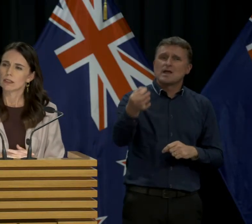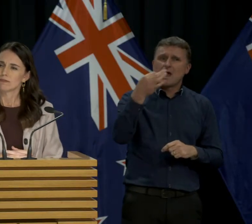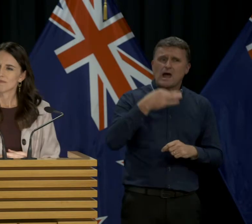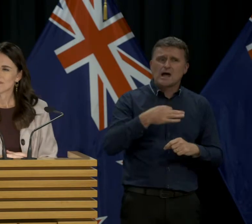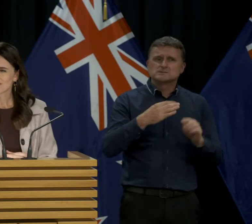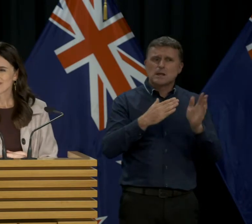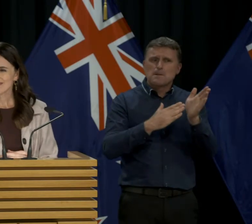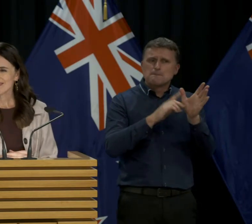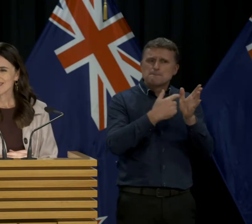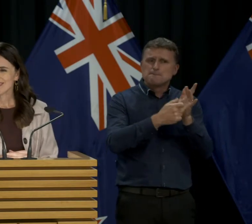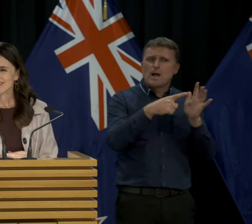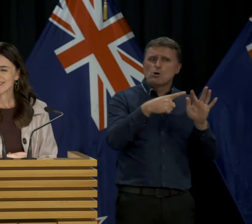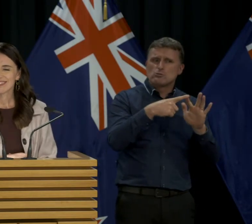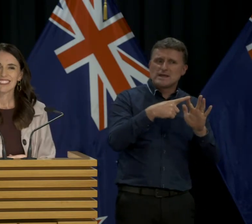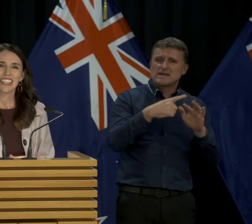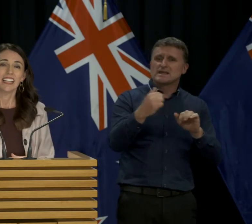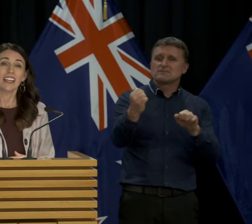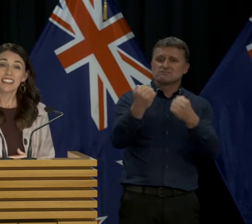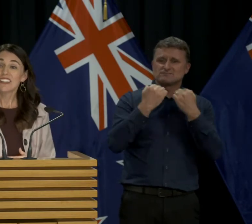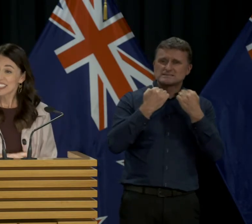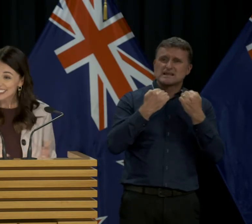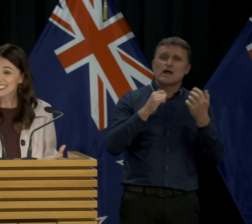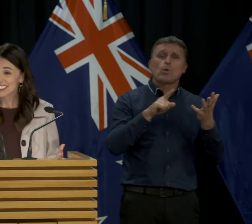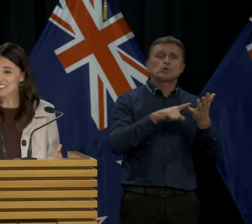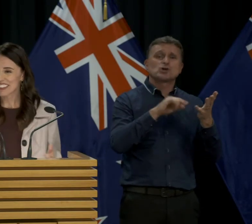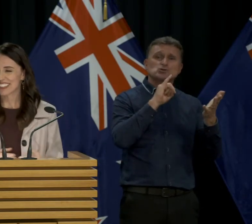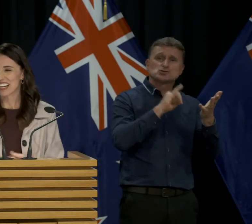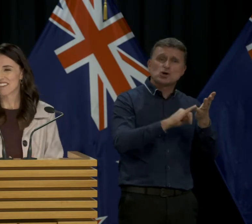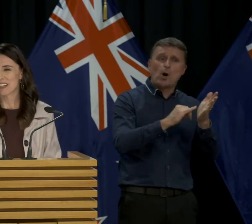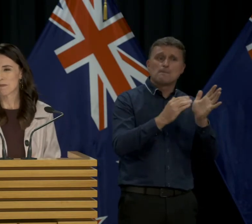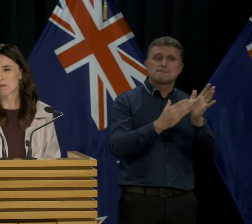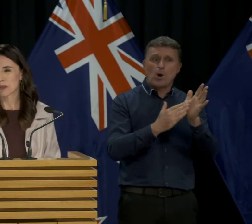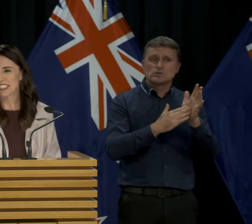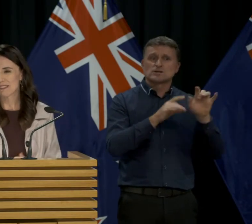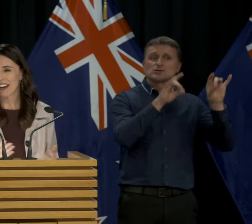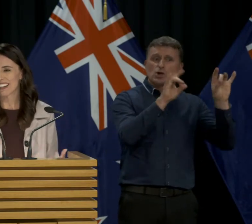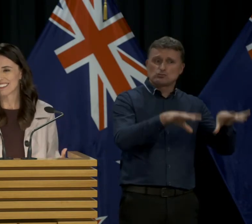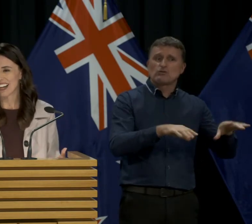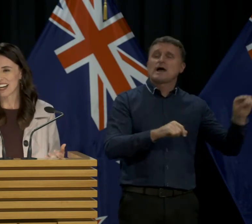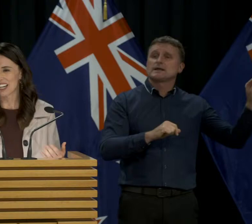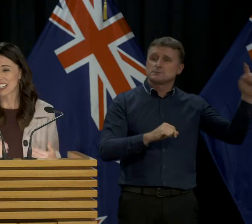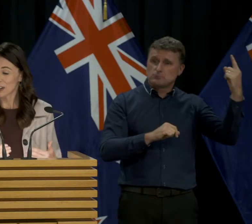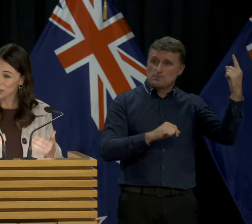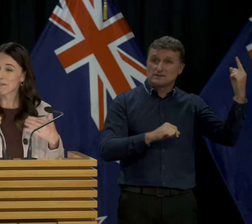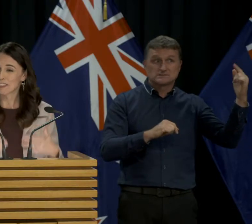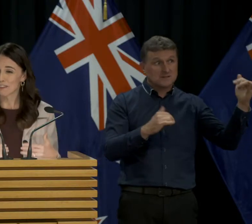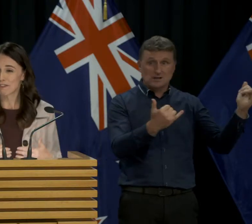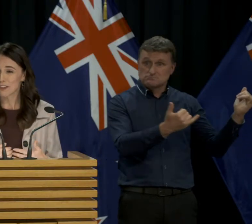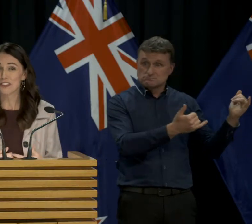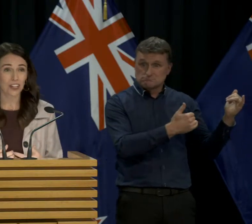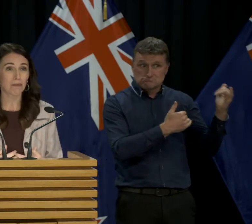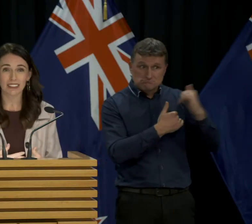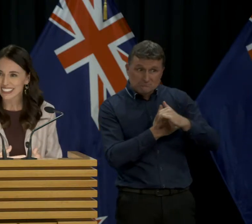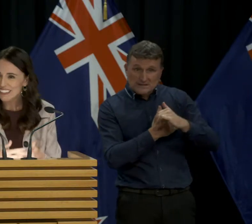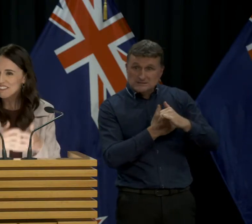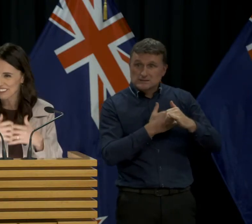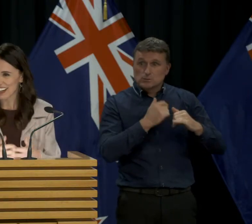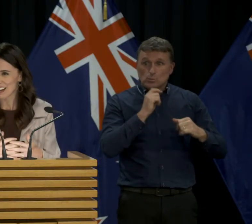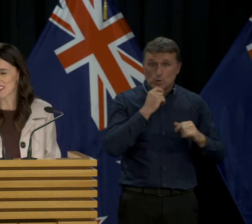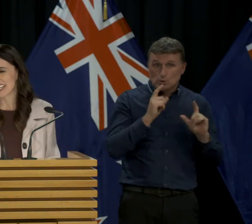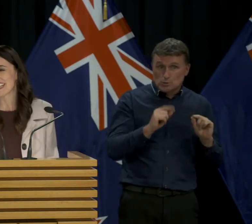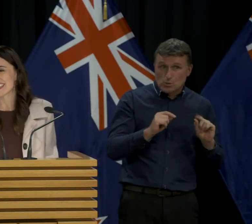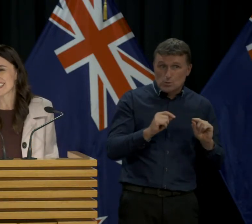might we get a visit from Scott Morrison? Yeah, it is significant having Maurice Payne, the first, I